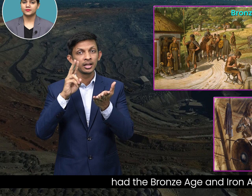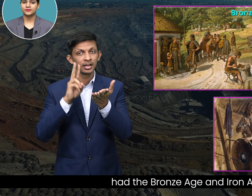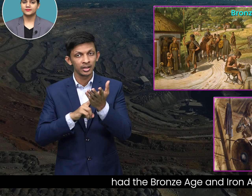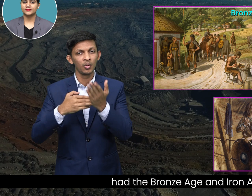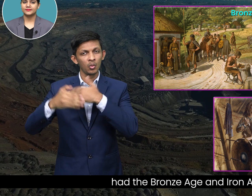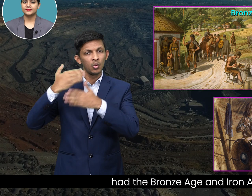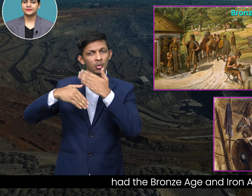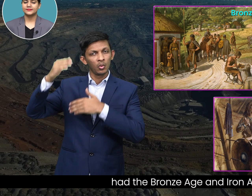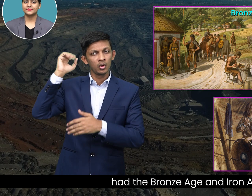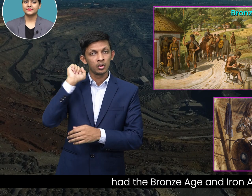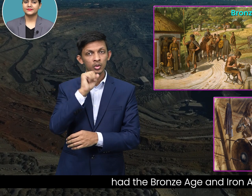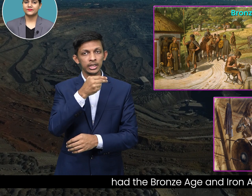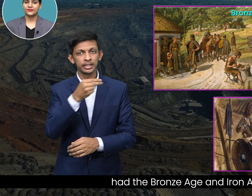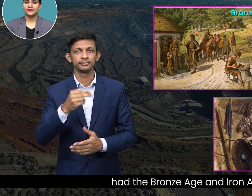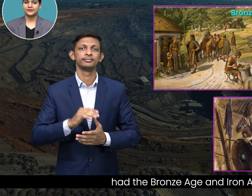Age.